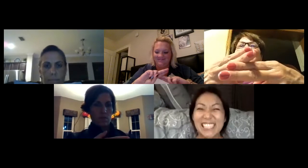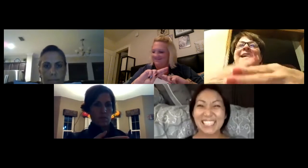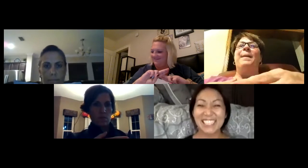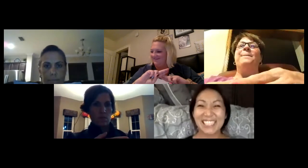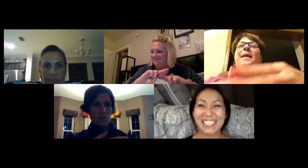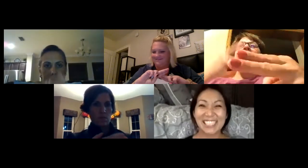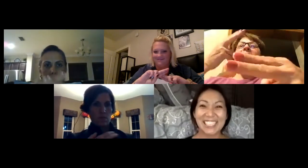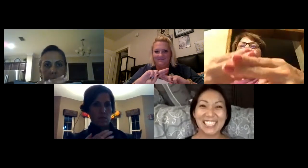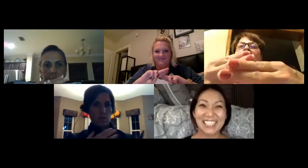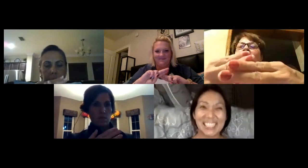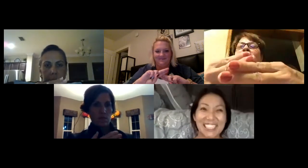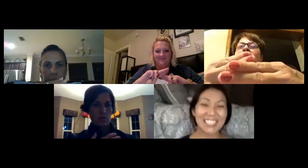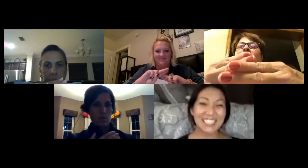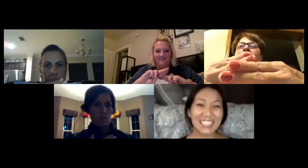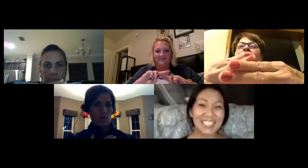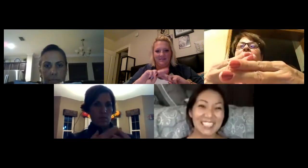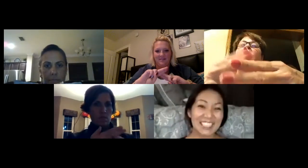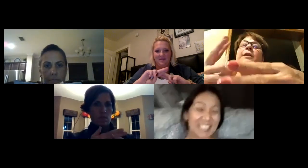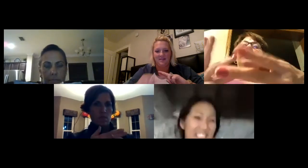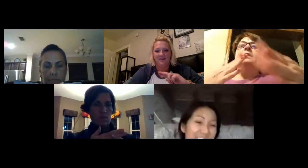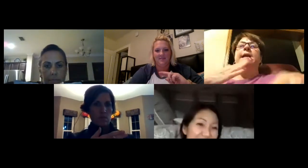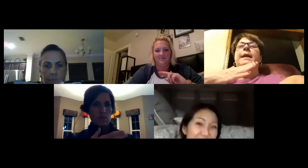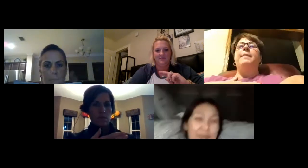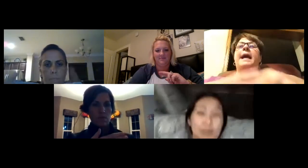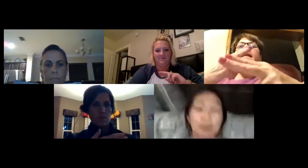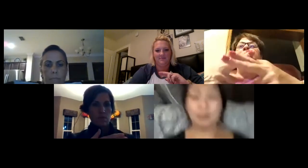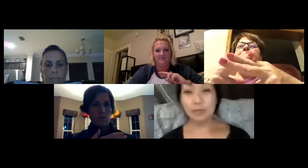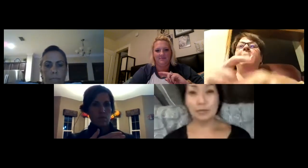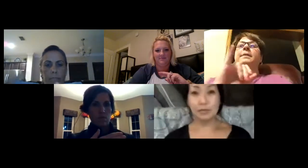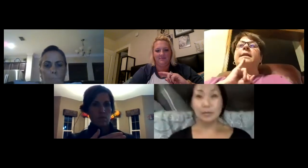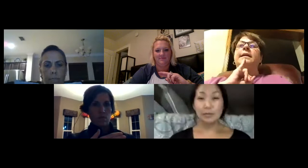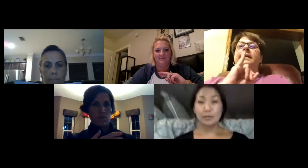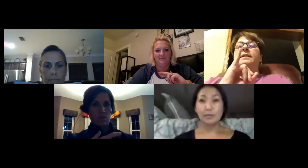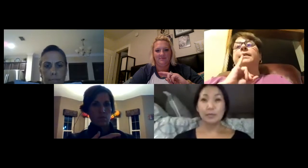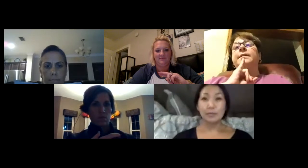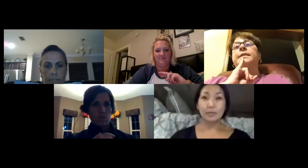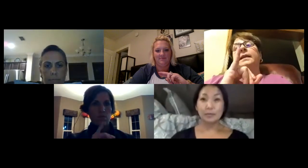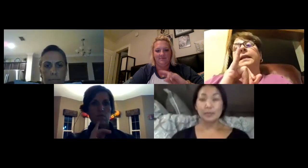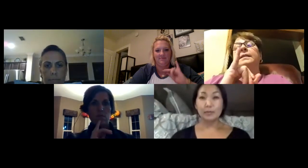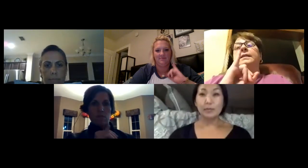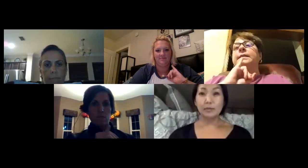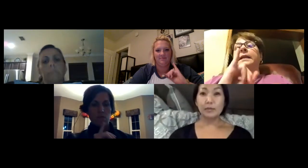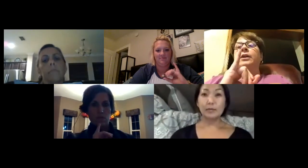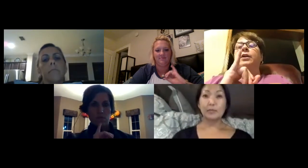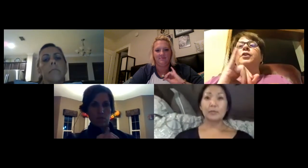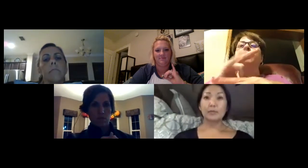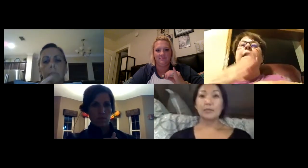My name. And you could say, my name is, this is English, but